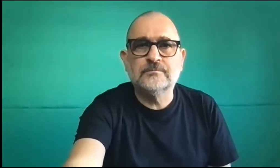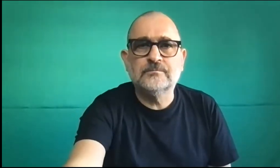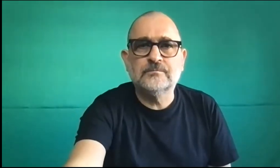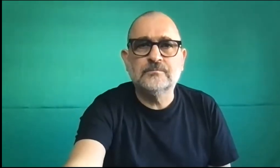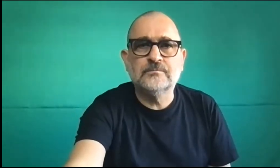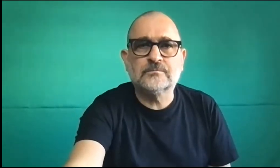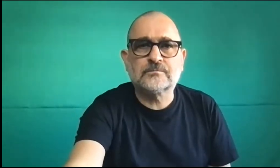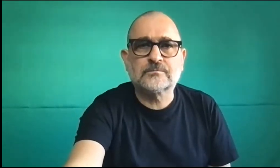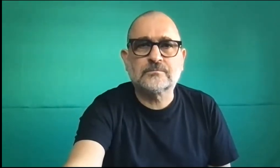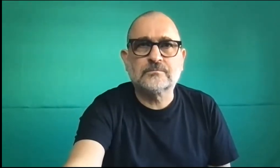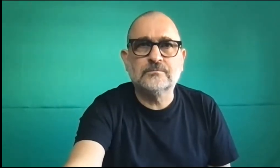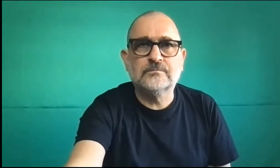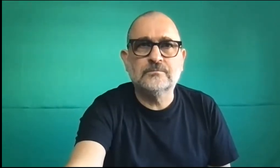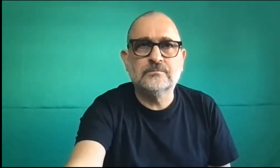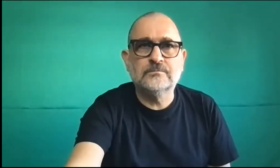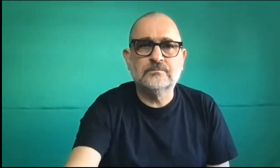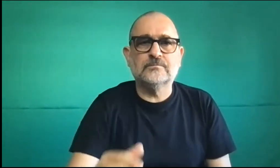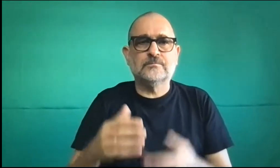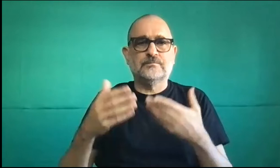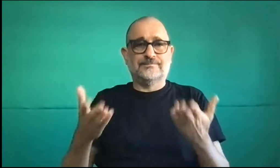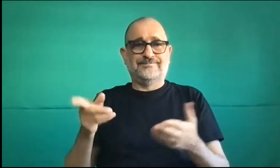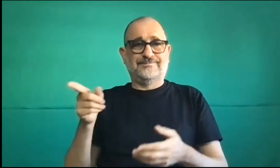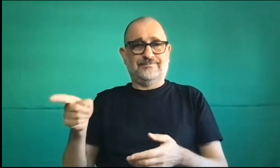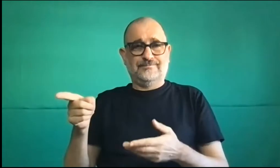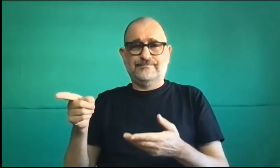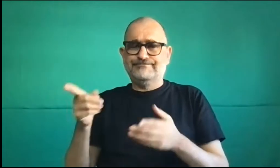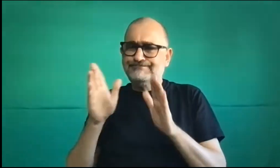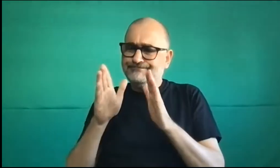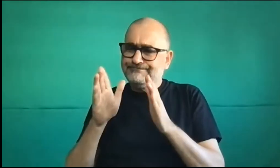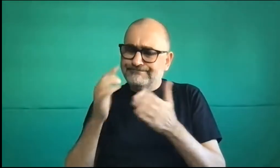our panelists, I have some thoughts.